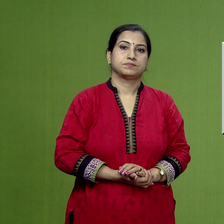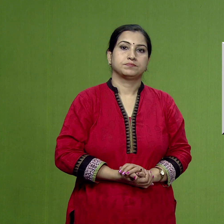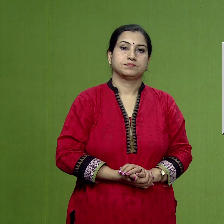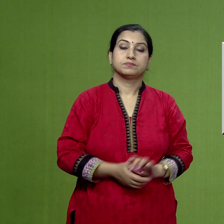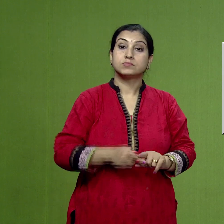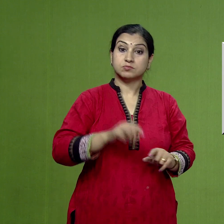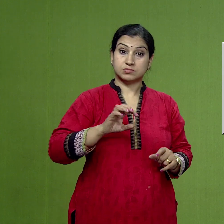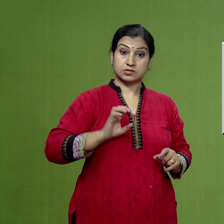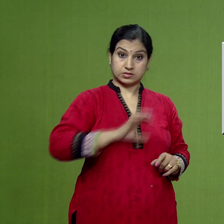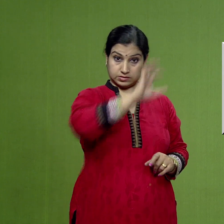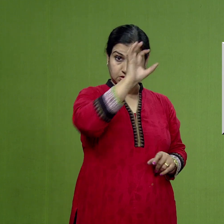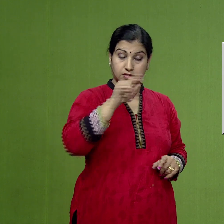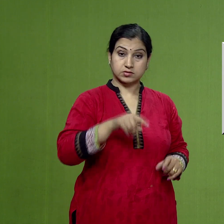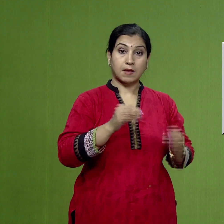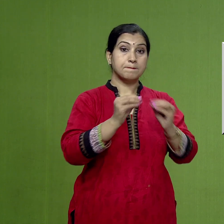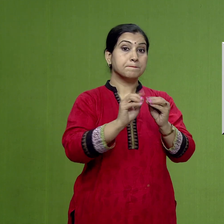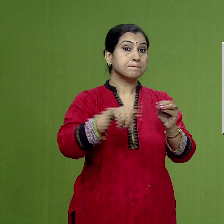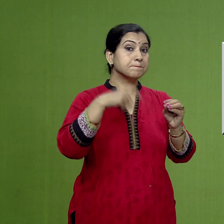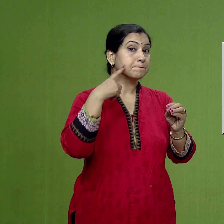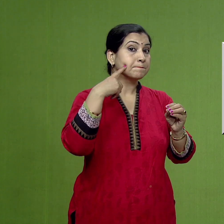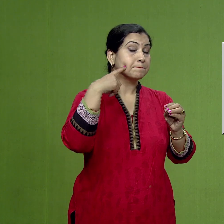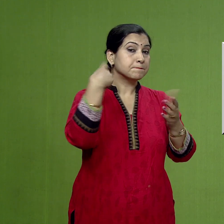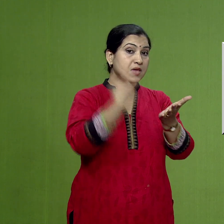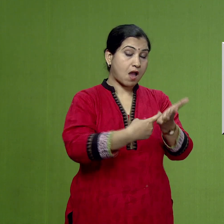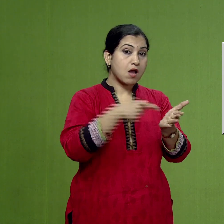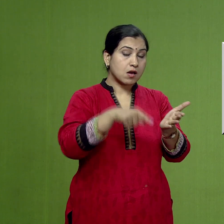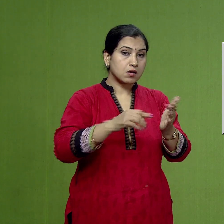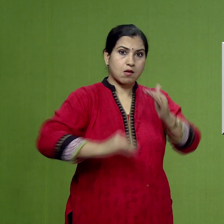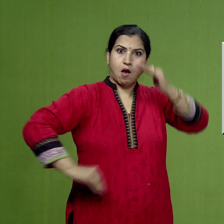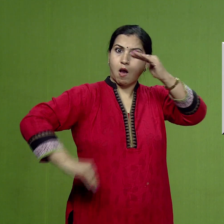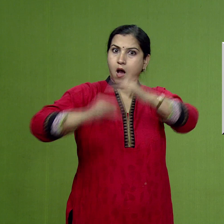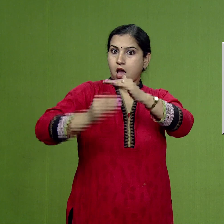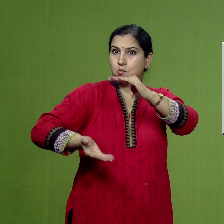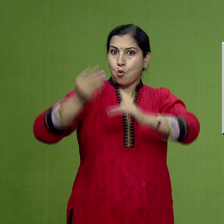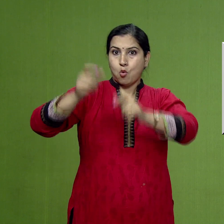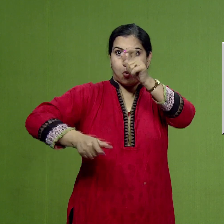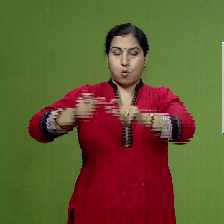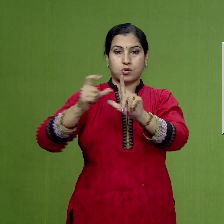Among the states, Bihar is the state with highest density with